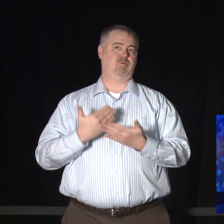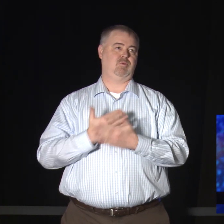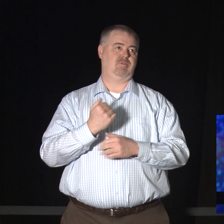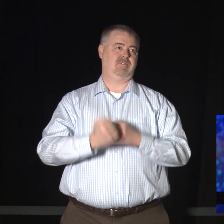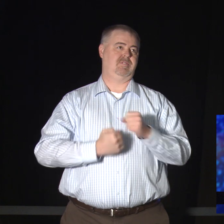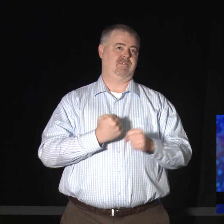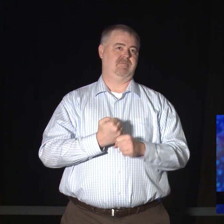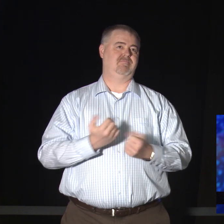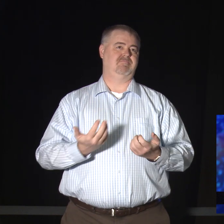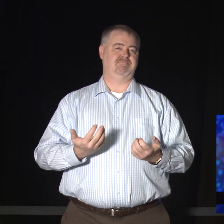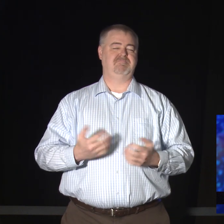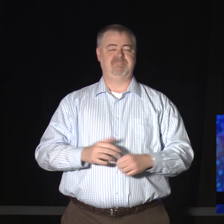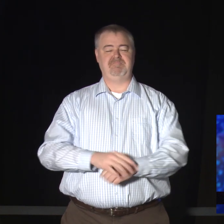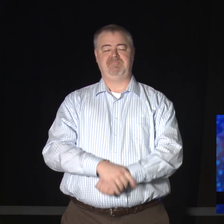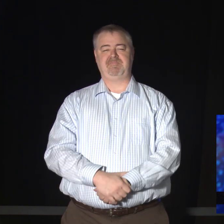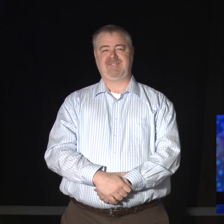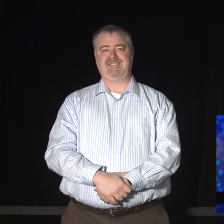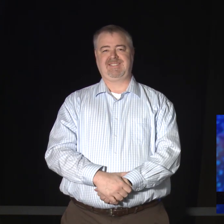Or Happy New Year.